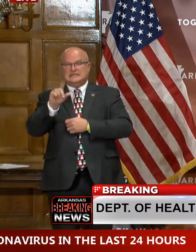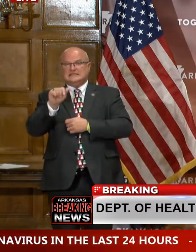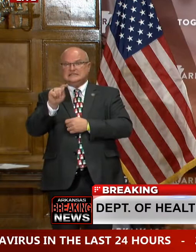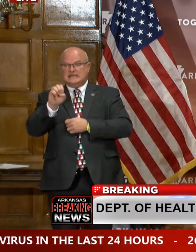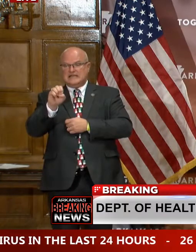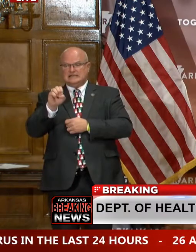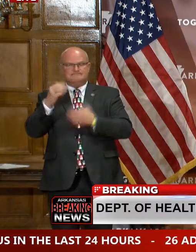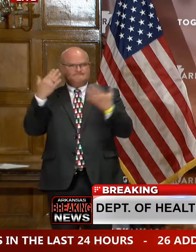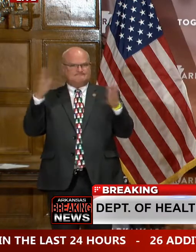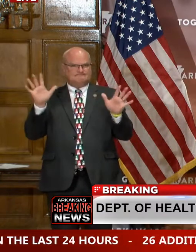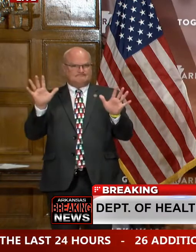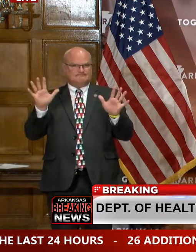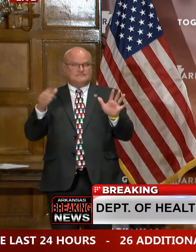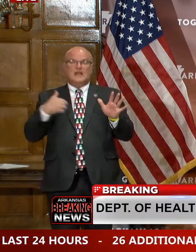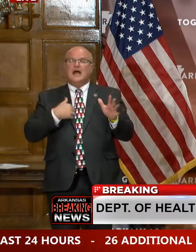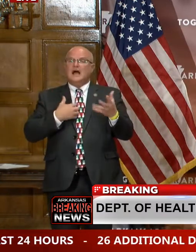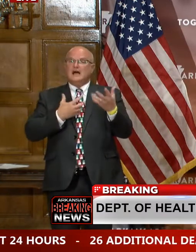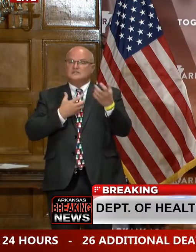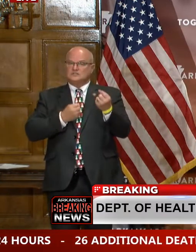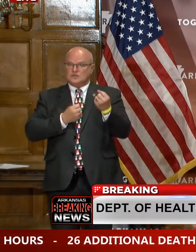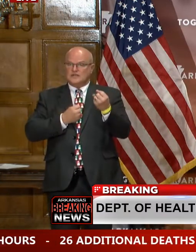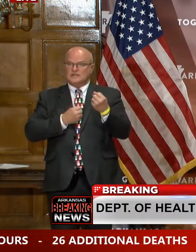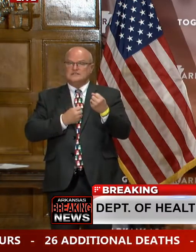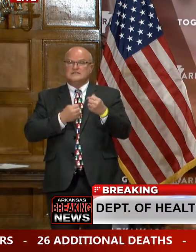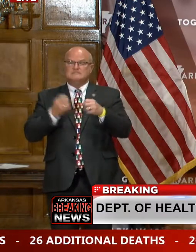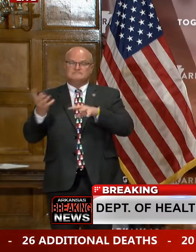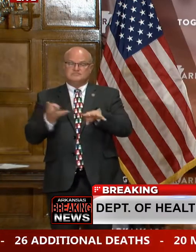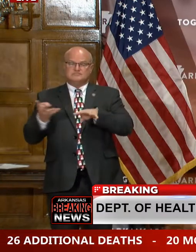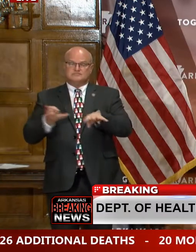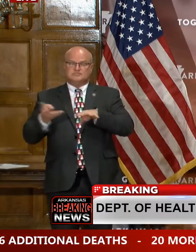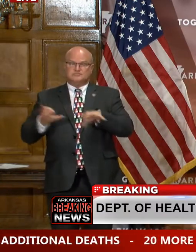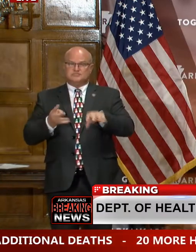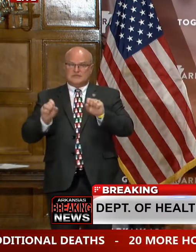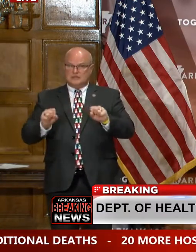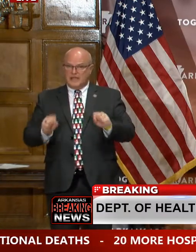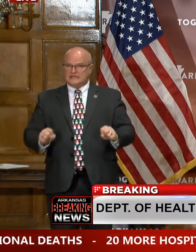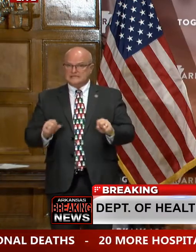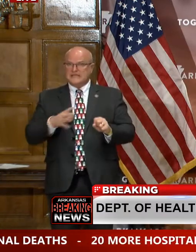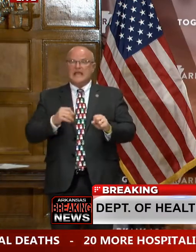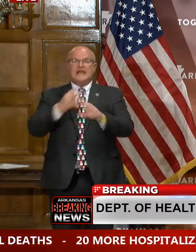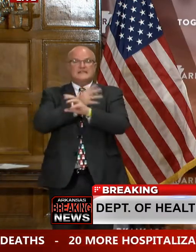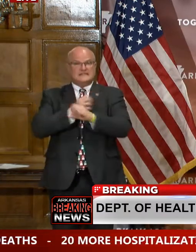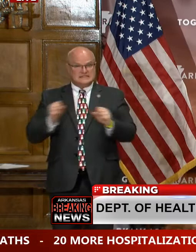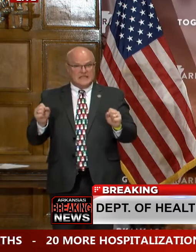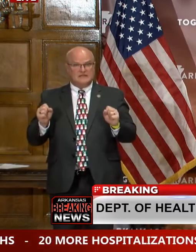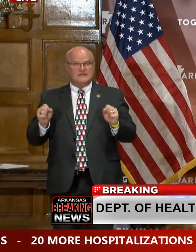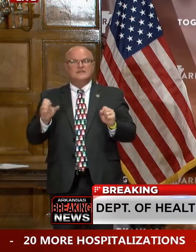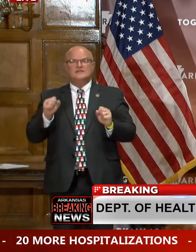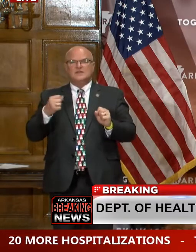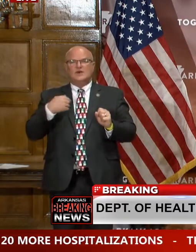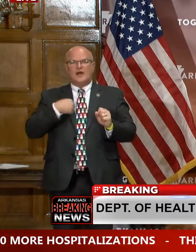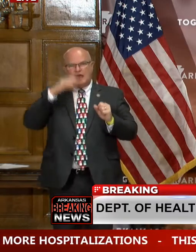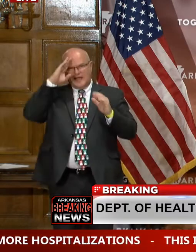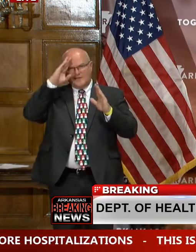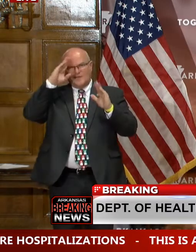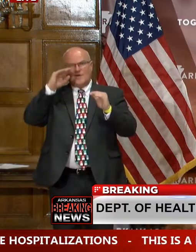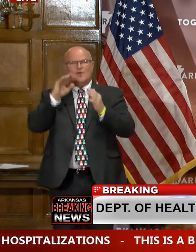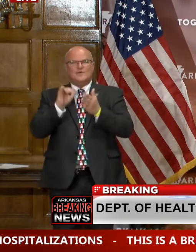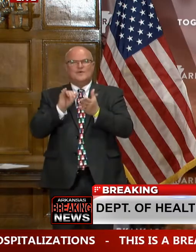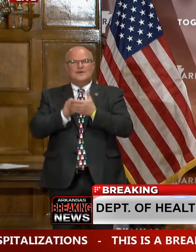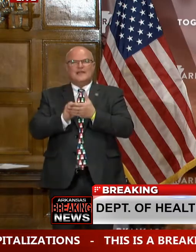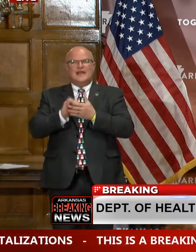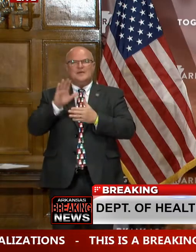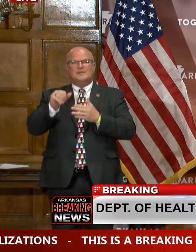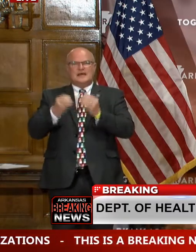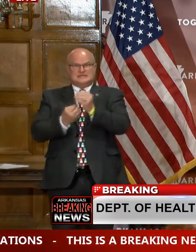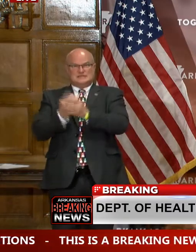I have a lot of confidence in our manufacturing capacity and the safety of it, so I am hopeful that by